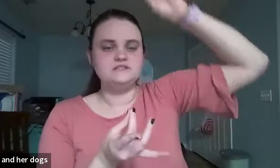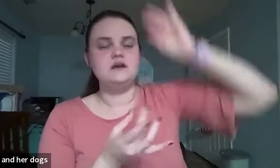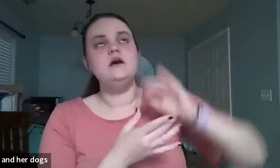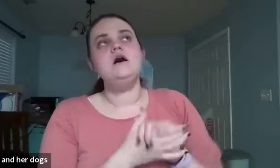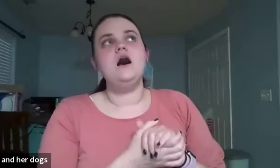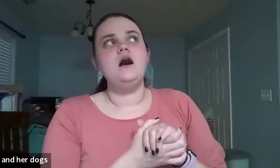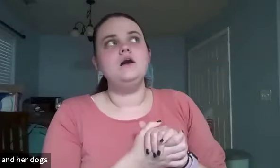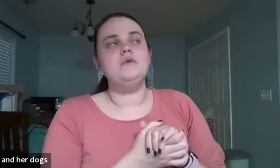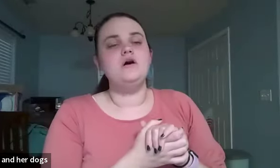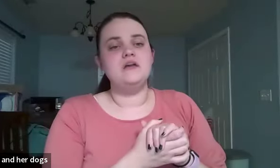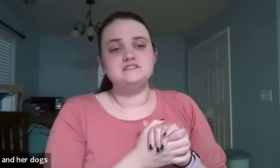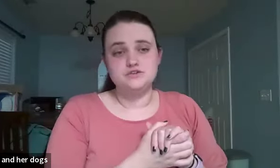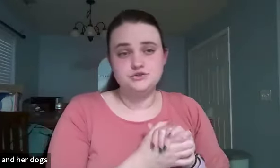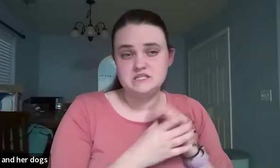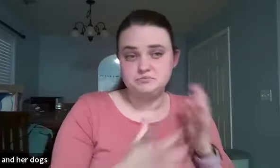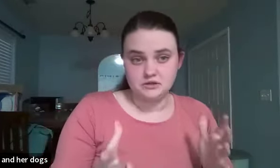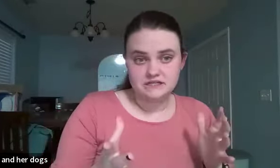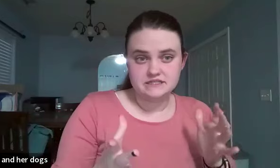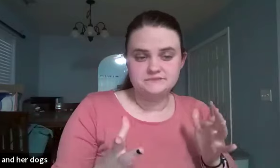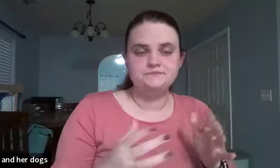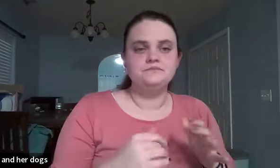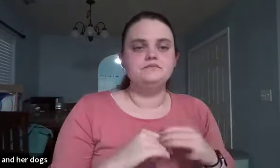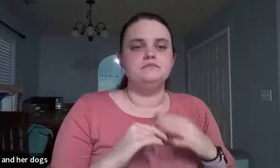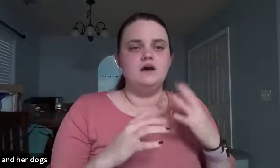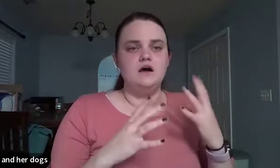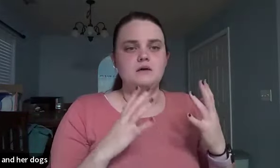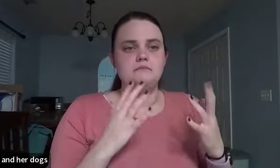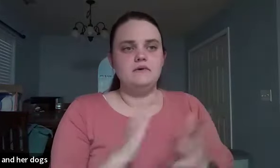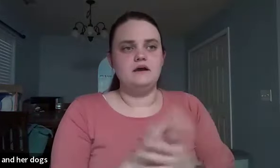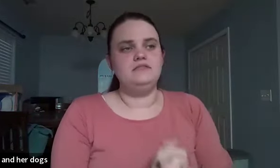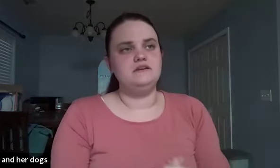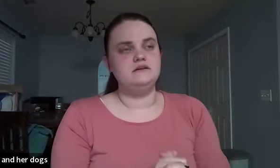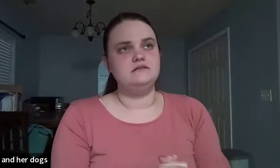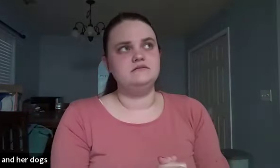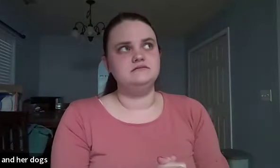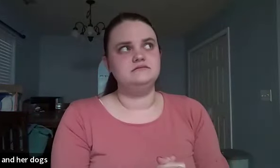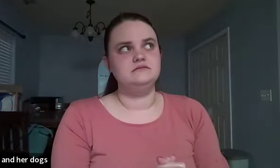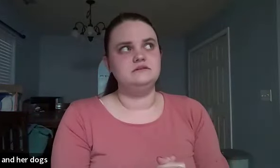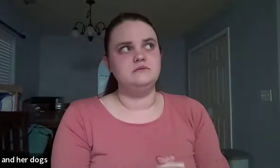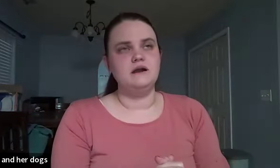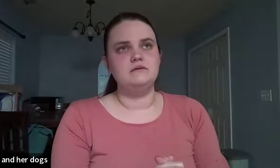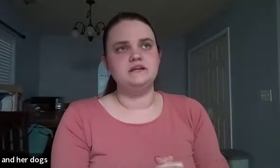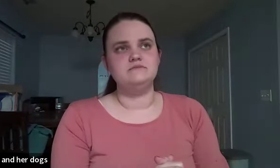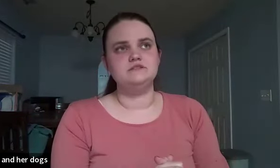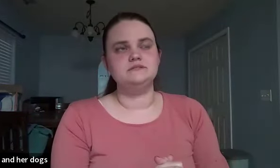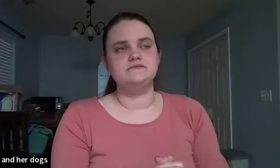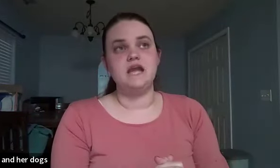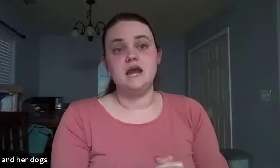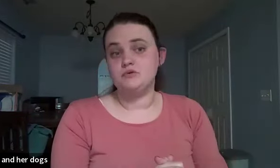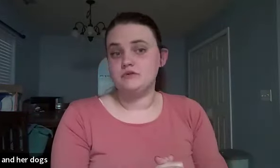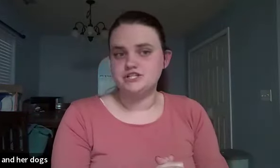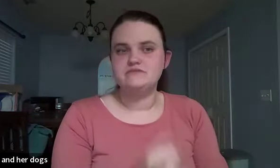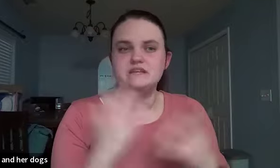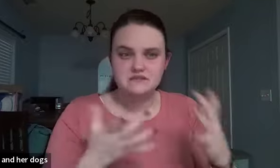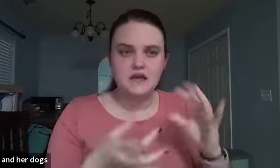Ghost. That's also spirit. I think, wow, I'm getting real specific. Apparition, things like